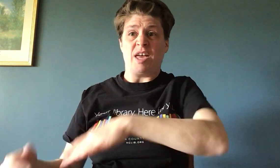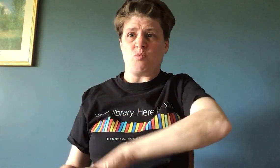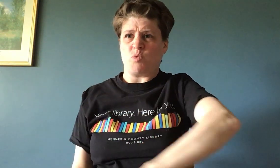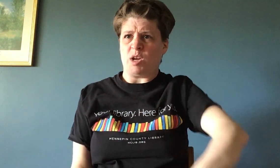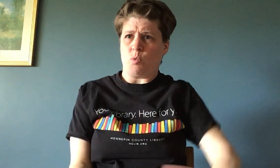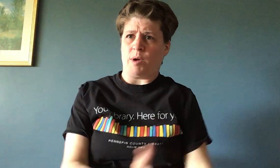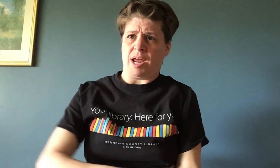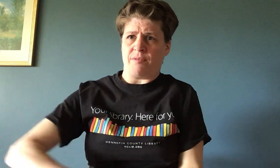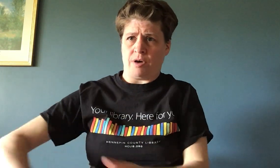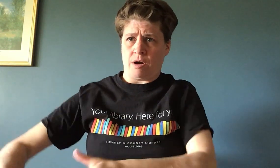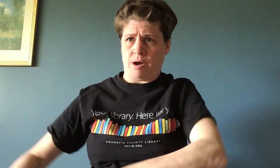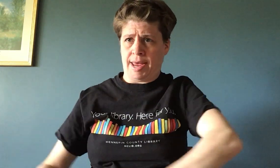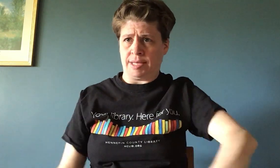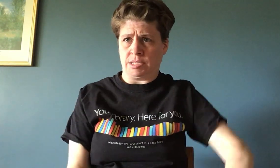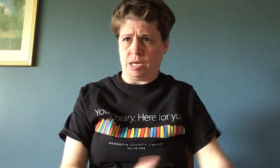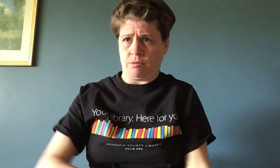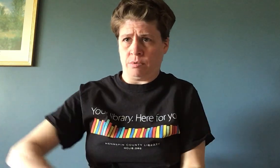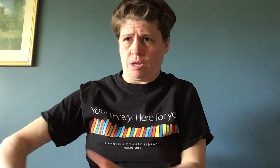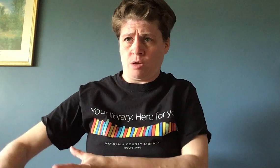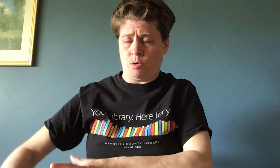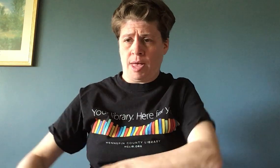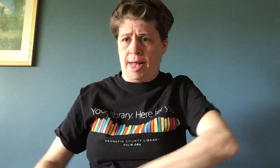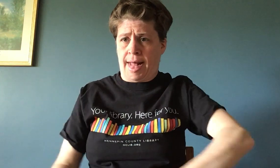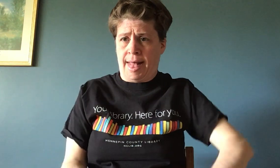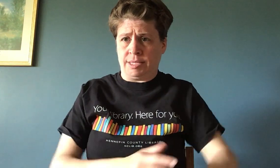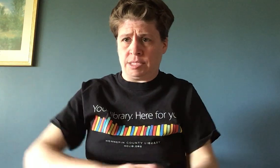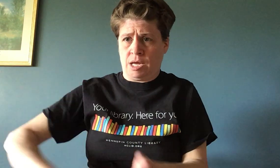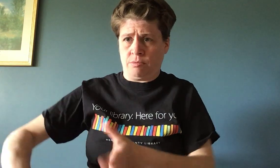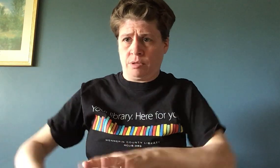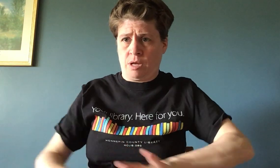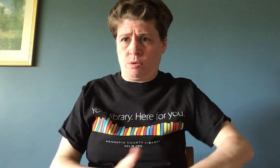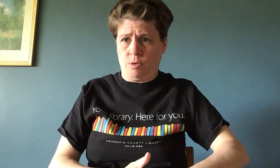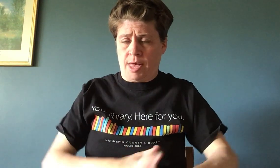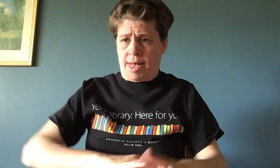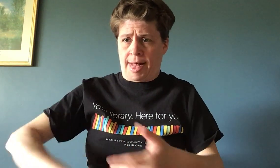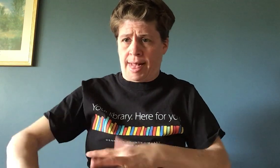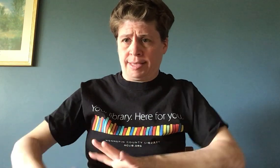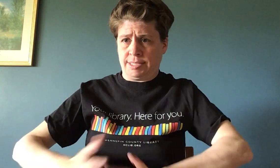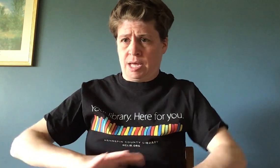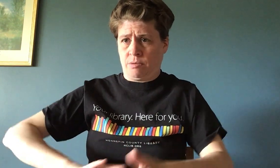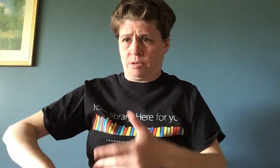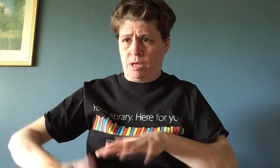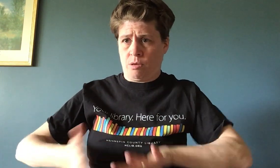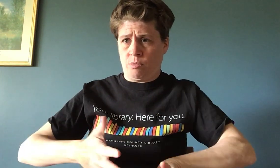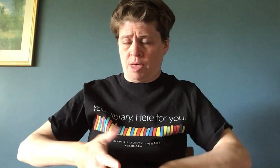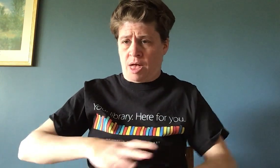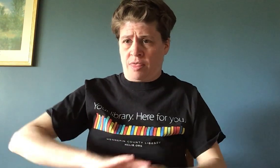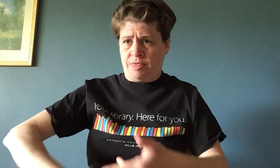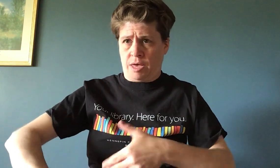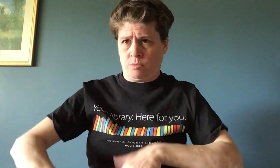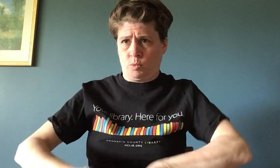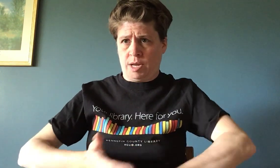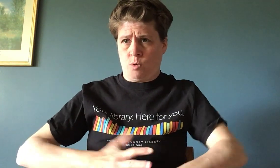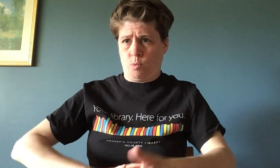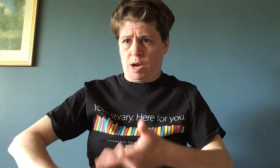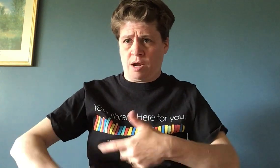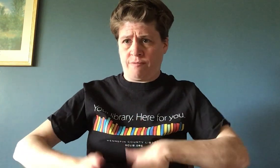Then we wave our hands down low, hands down low, hands down low. Then we wave